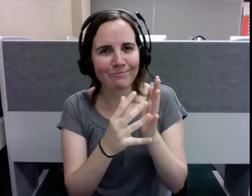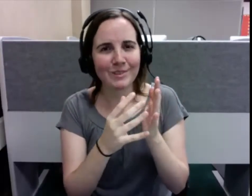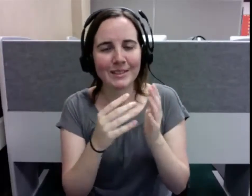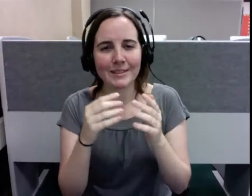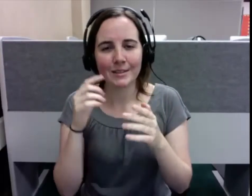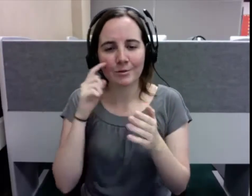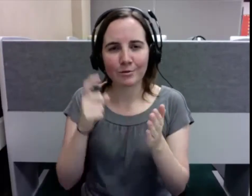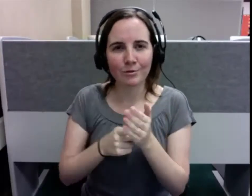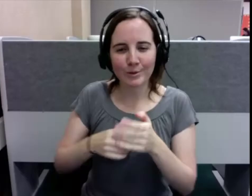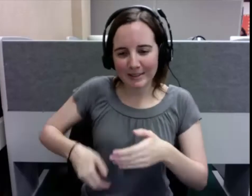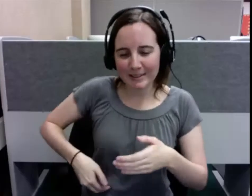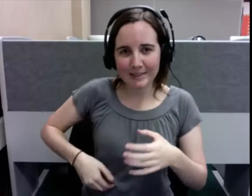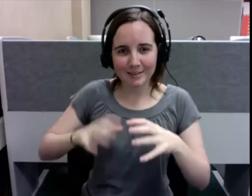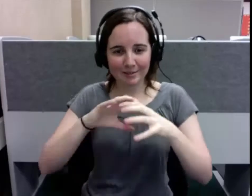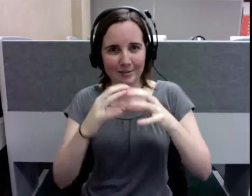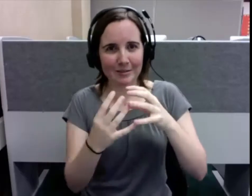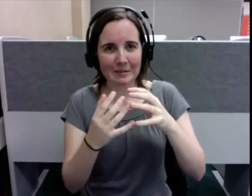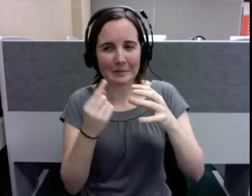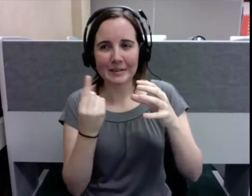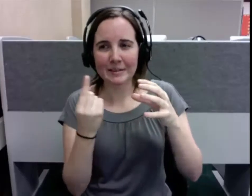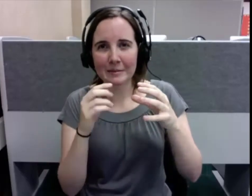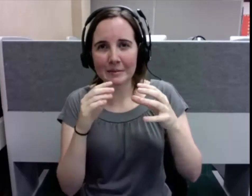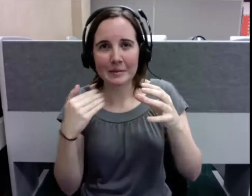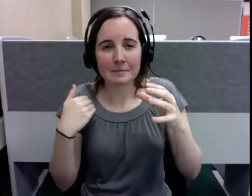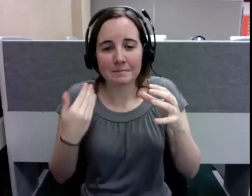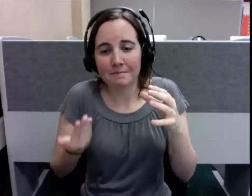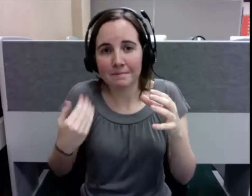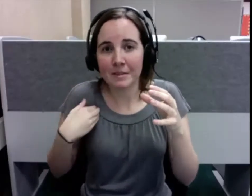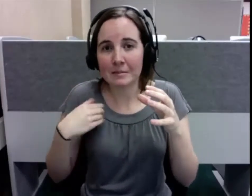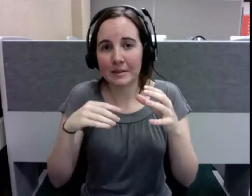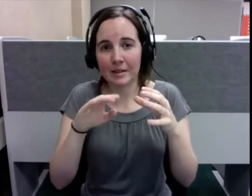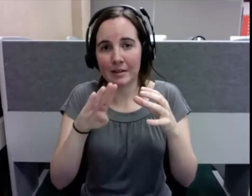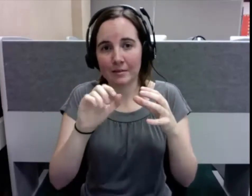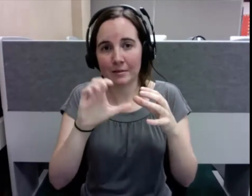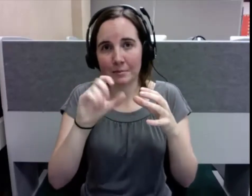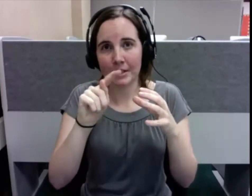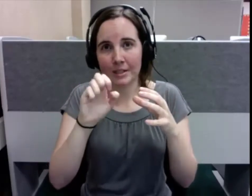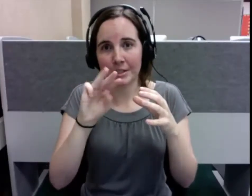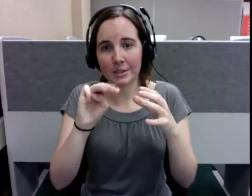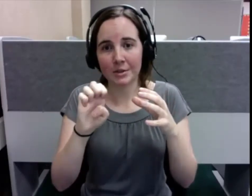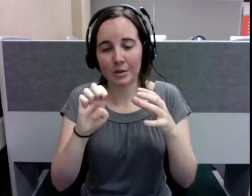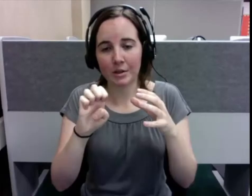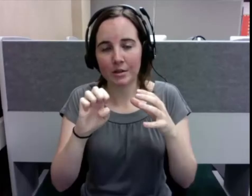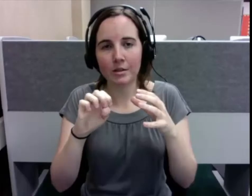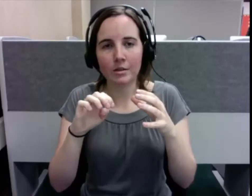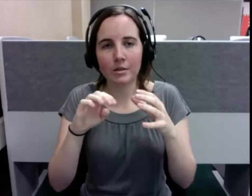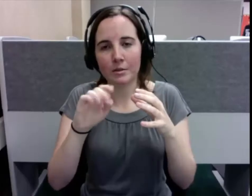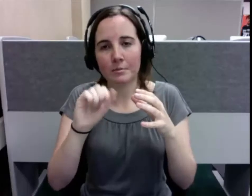irritated areas, or perhaps thinks you may have the bacteria that cause ulcers, they'll take a little tissue sample. You do not feel this at all,